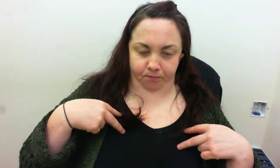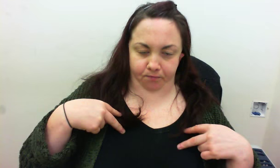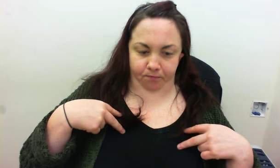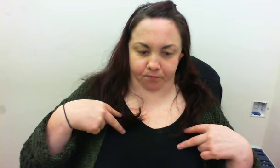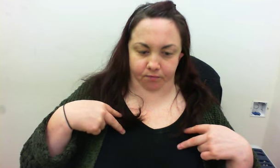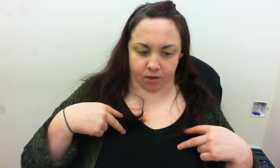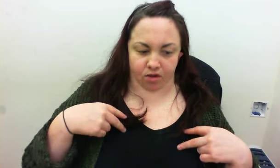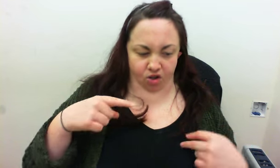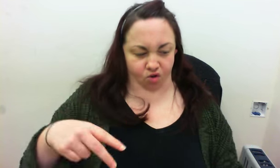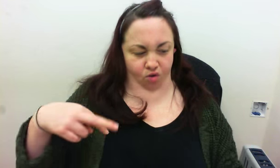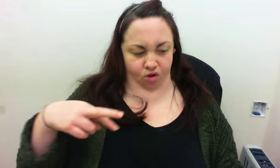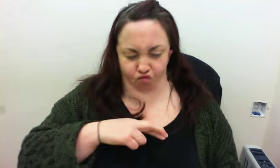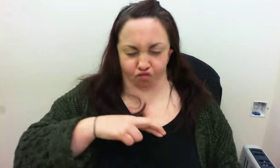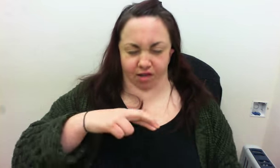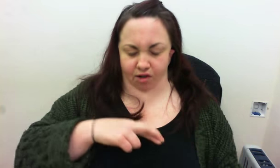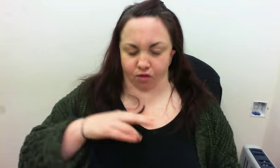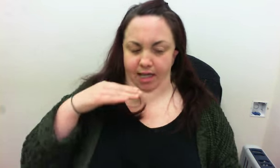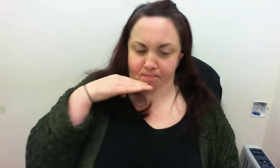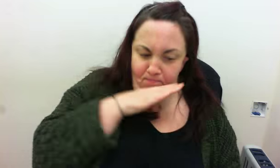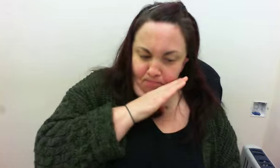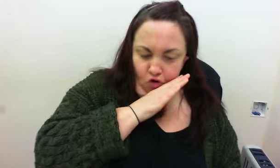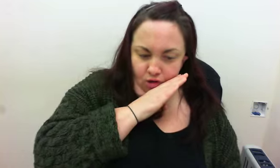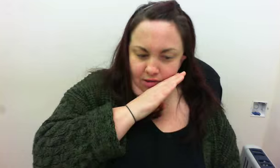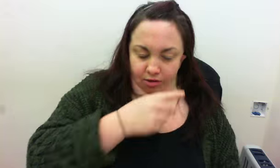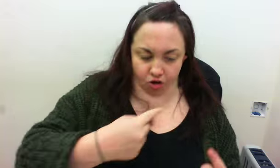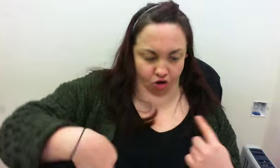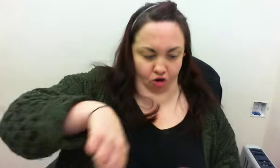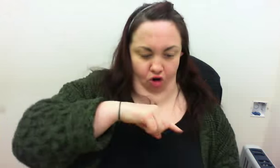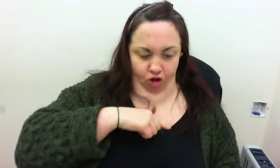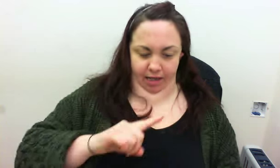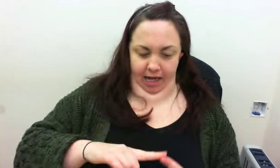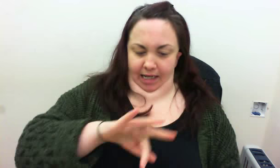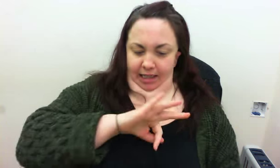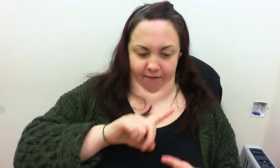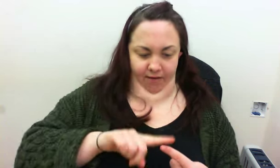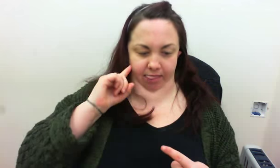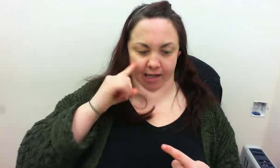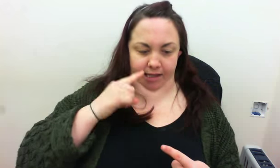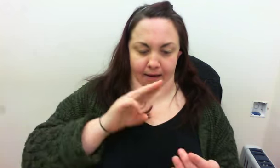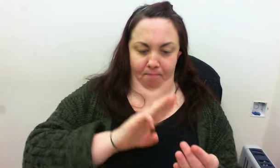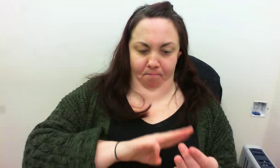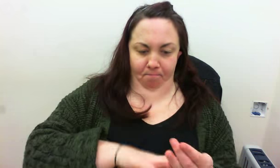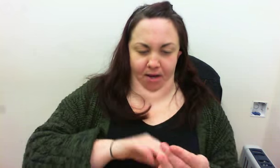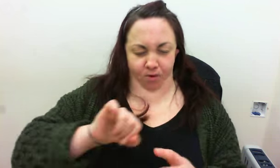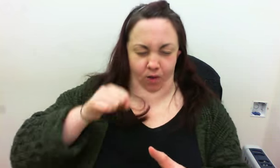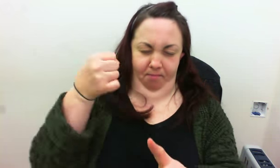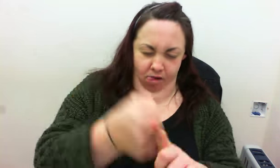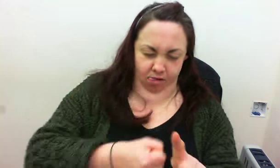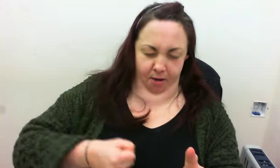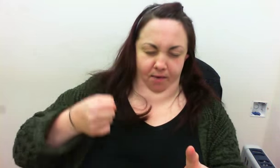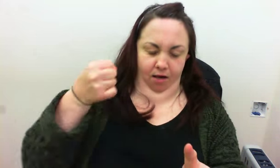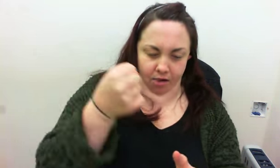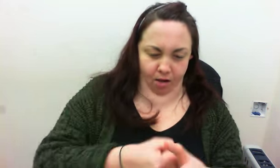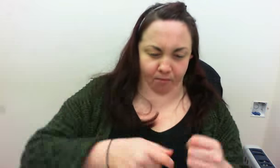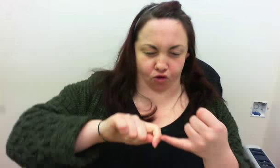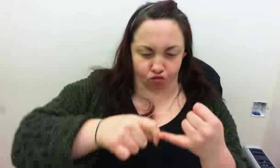So I think it's really important, you know, us, ourselves as deaf members, you know, we keep on lobbying and trying to get the government, you know,